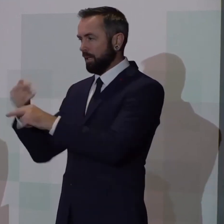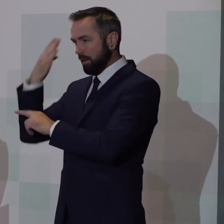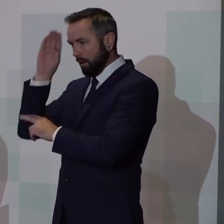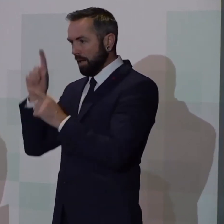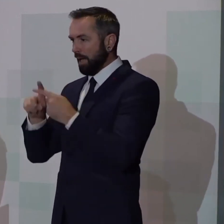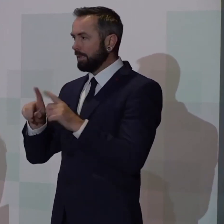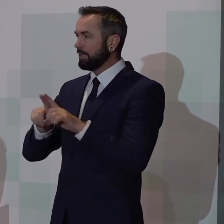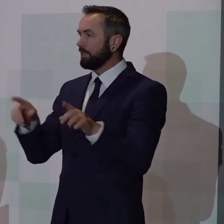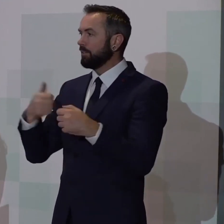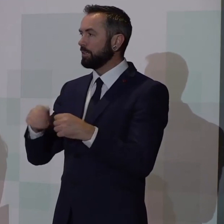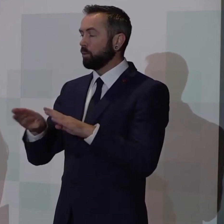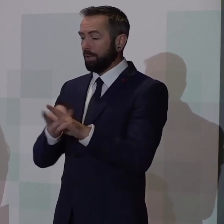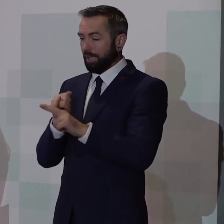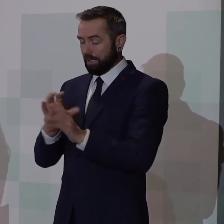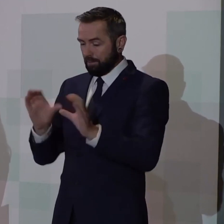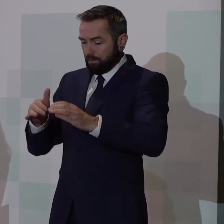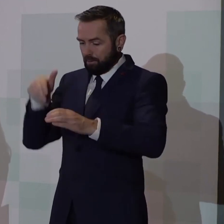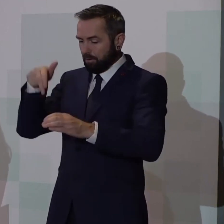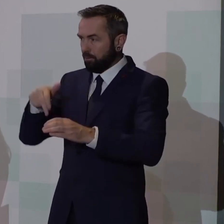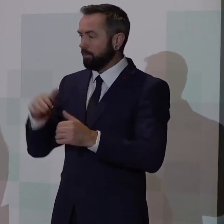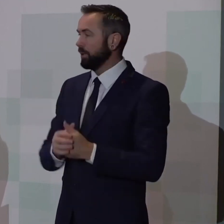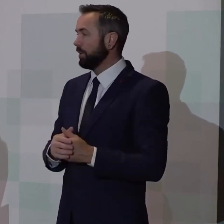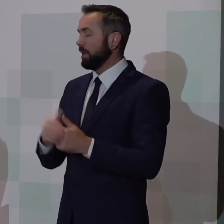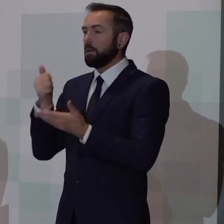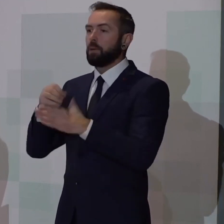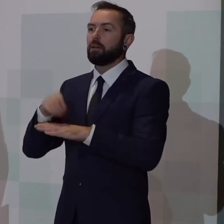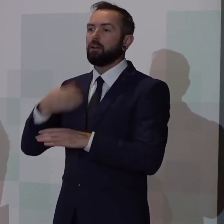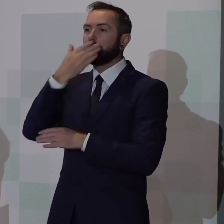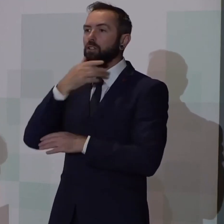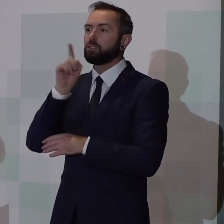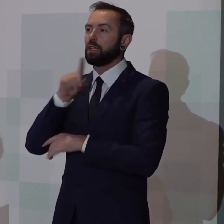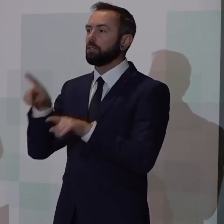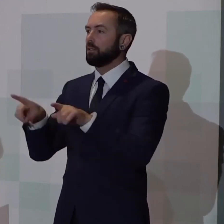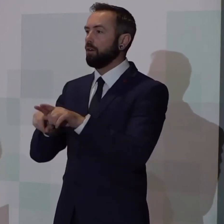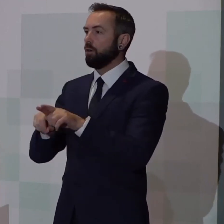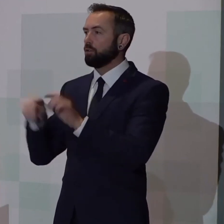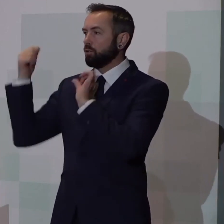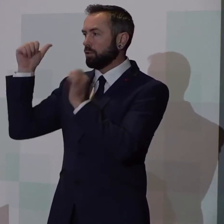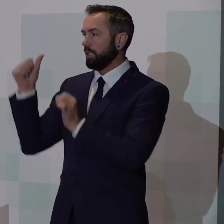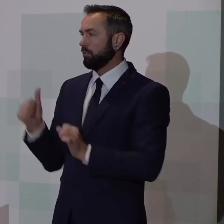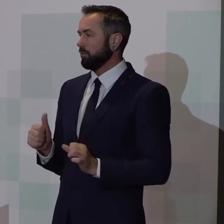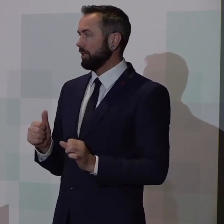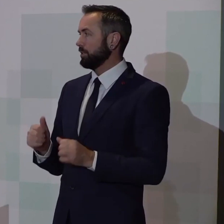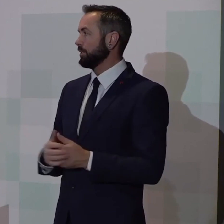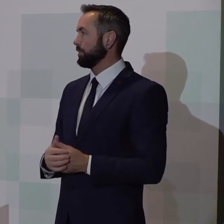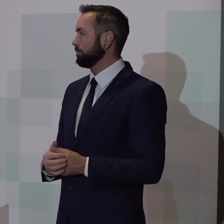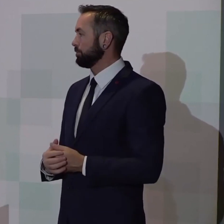the differences within them, primarily based on gender and also generations as